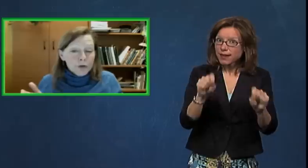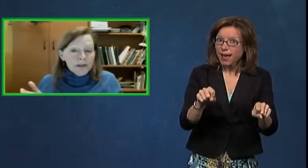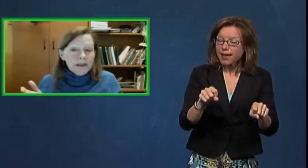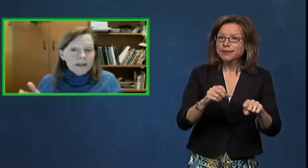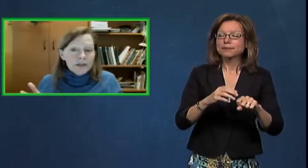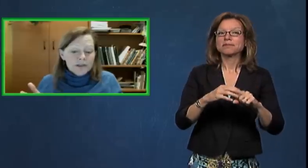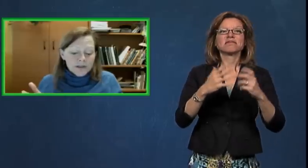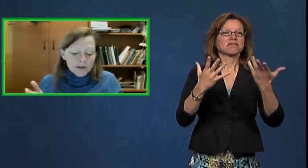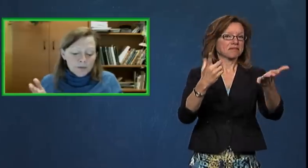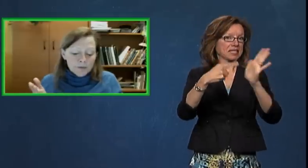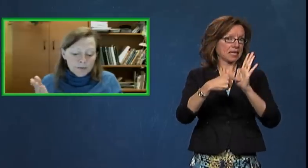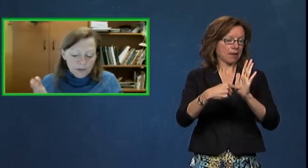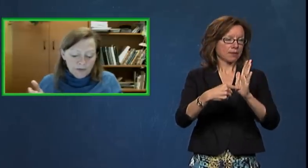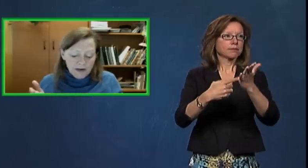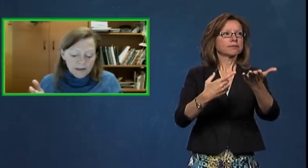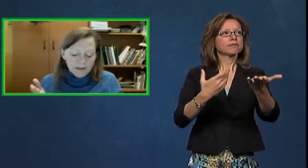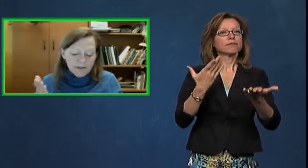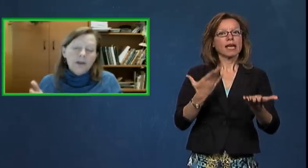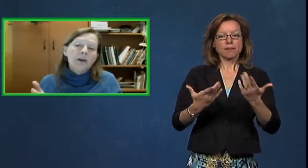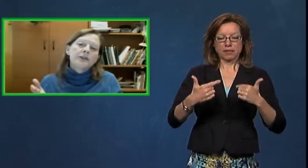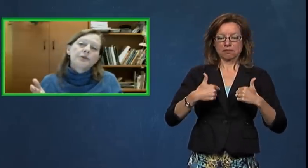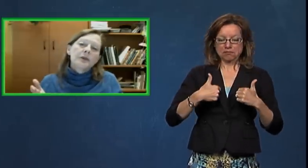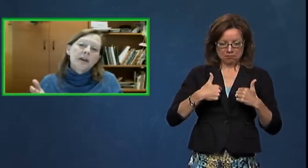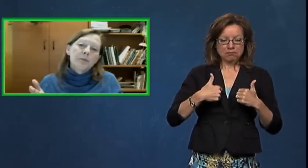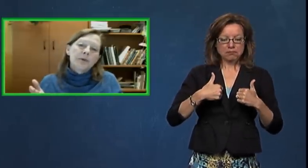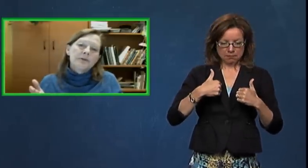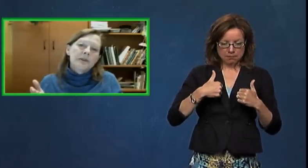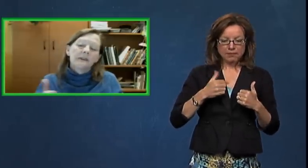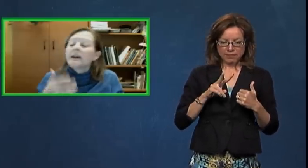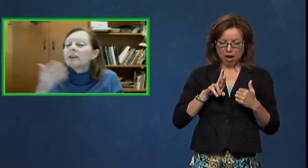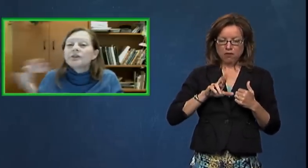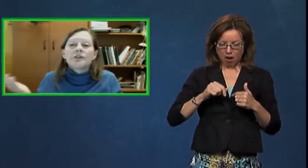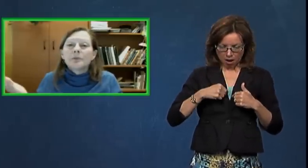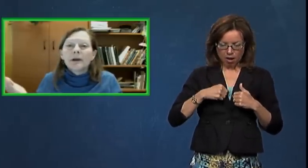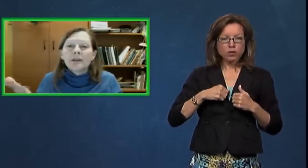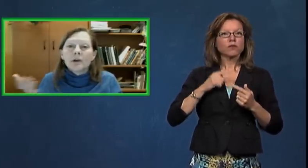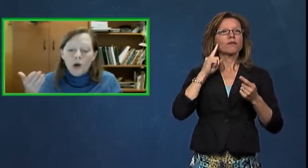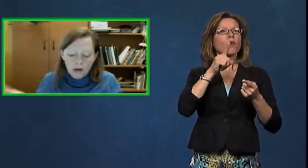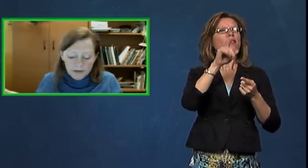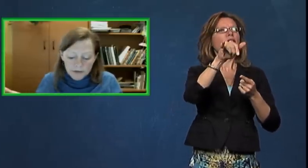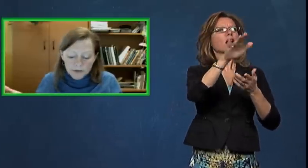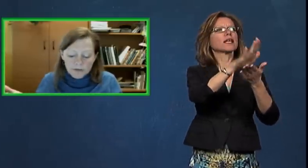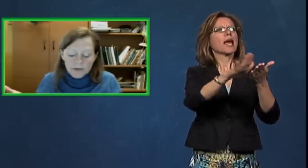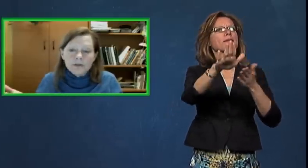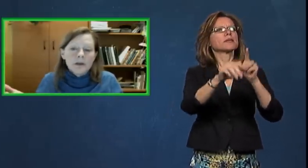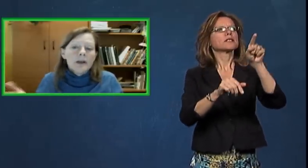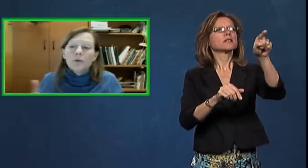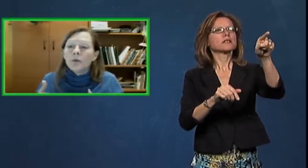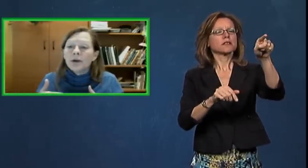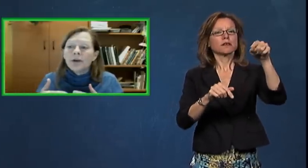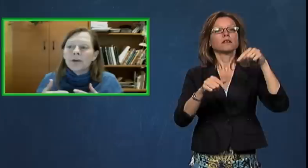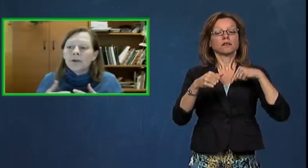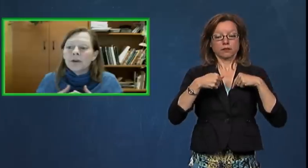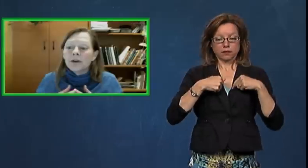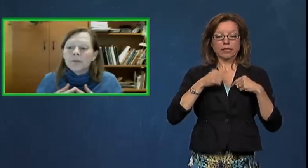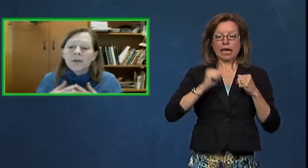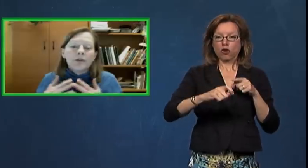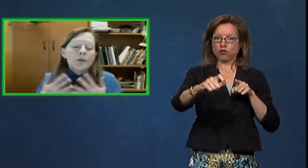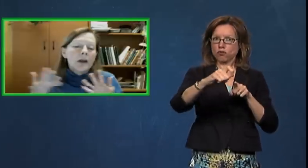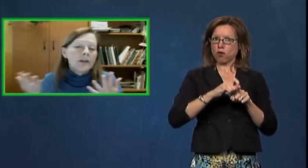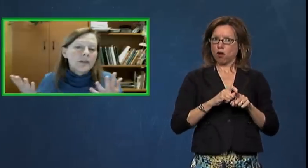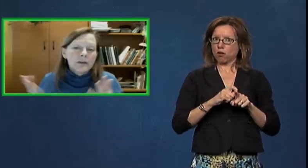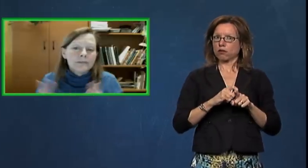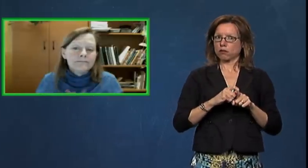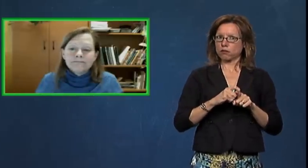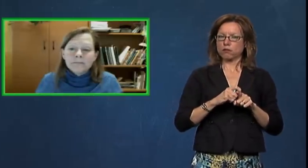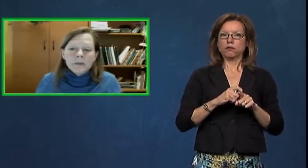It could be an agency providing VRI to a campus, and that agency might have a call-in service where if you